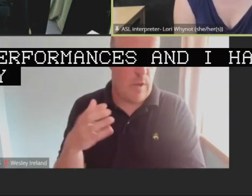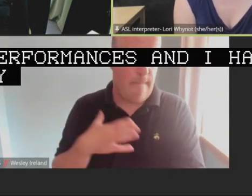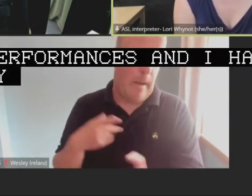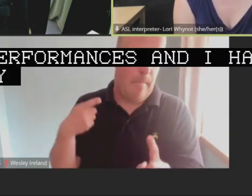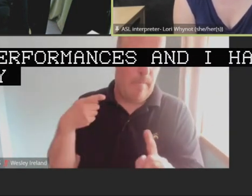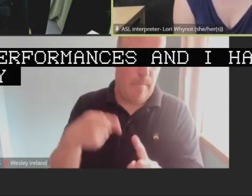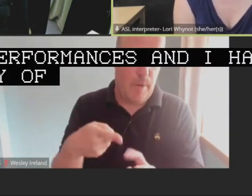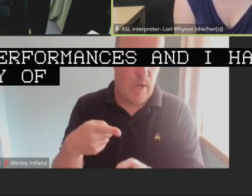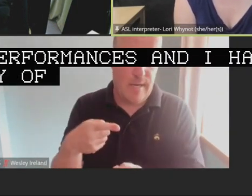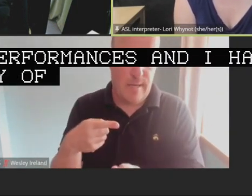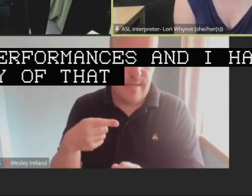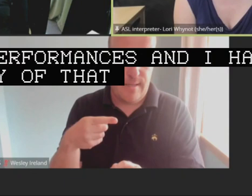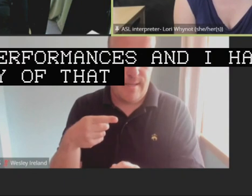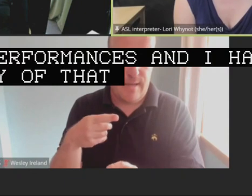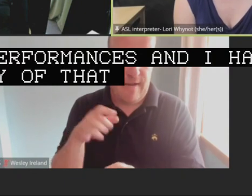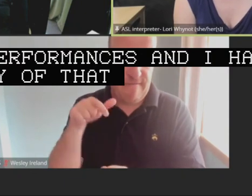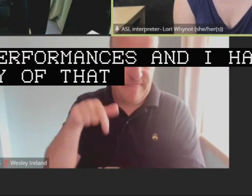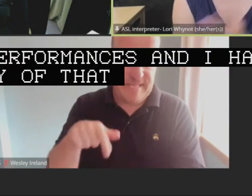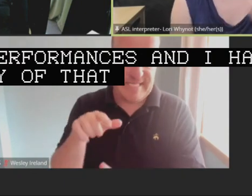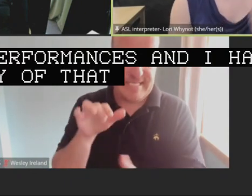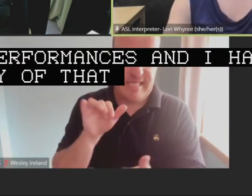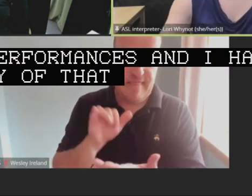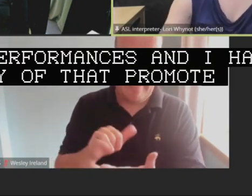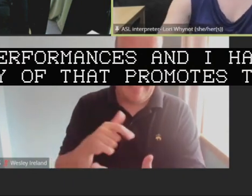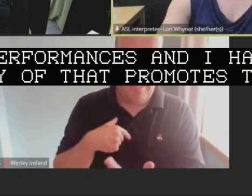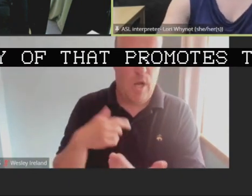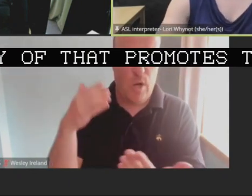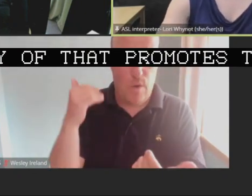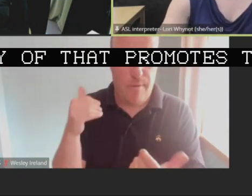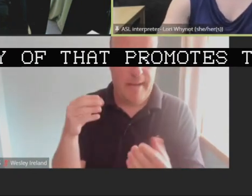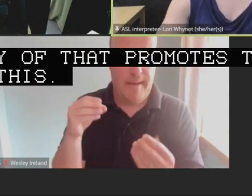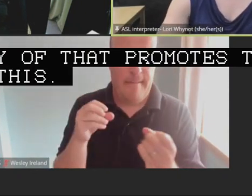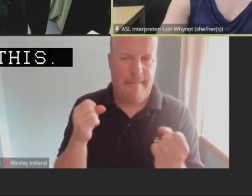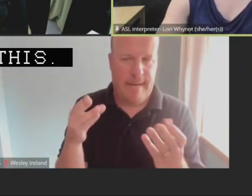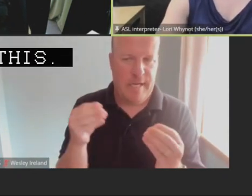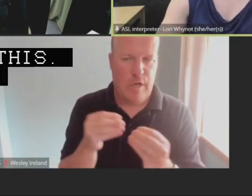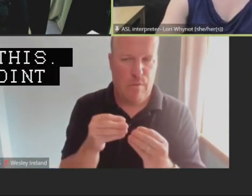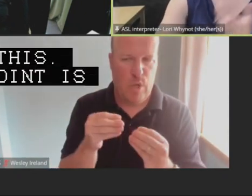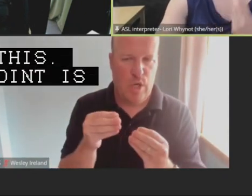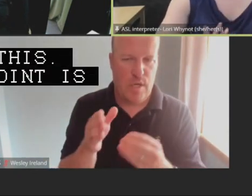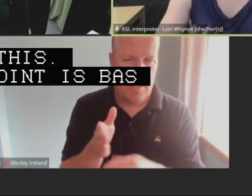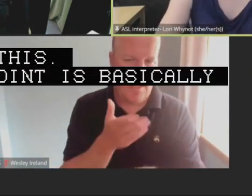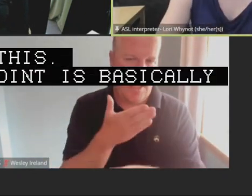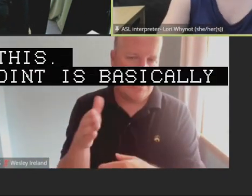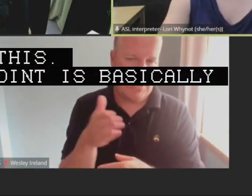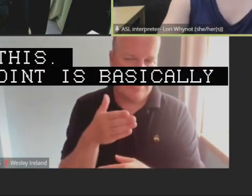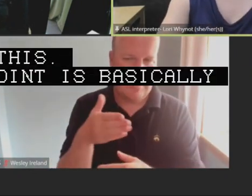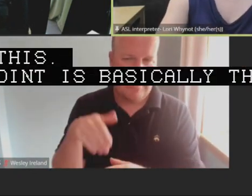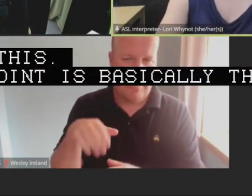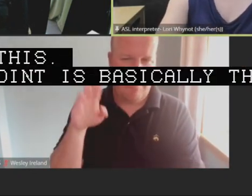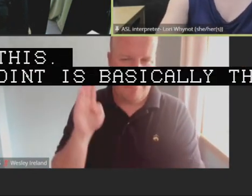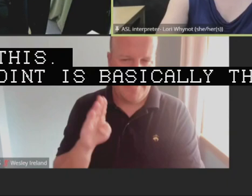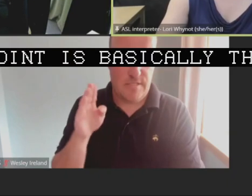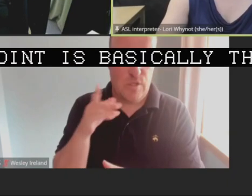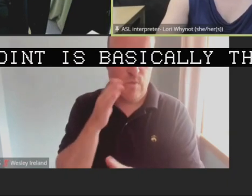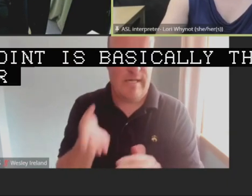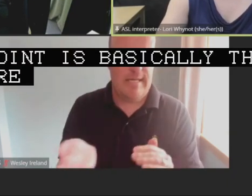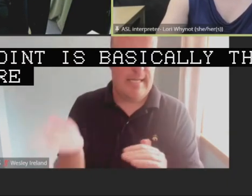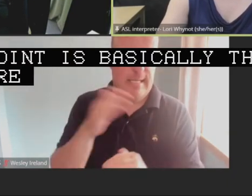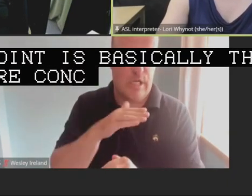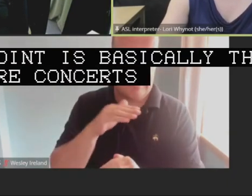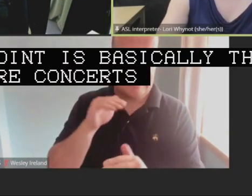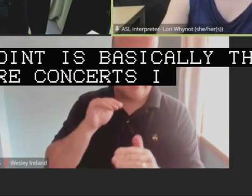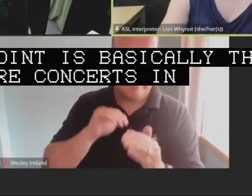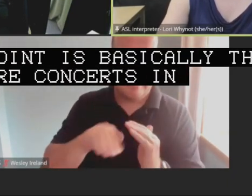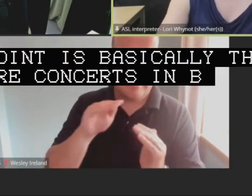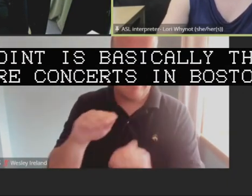promotes the use of this. So my point is basically that I hope that more concerts in Boston will, you know, work on